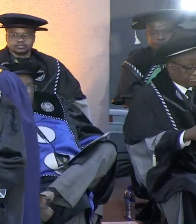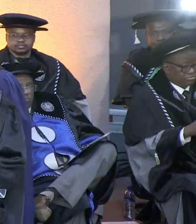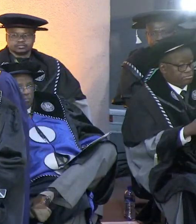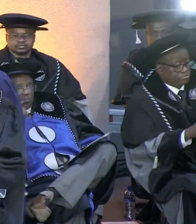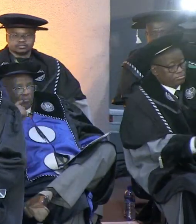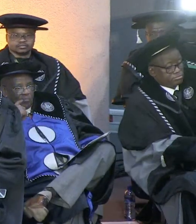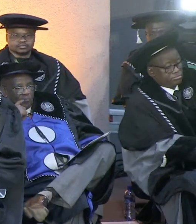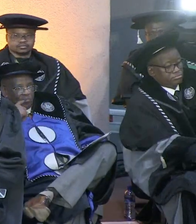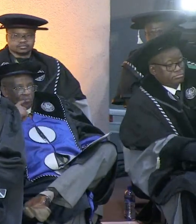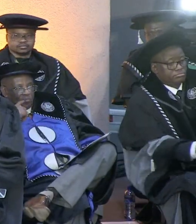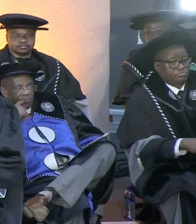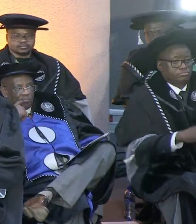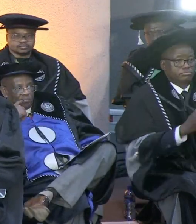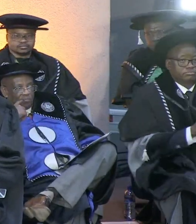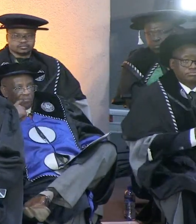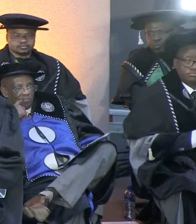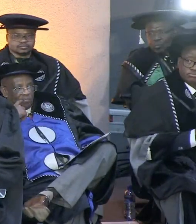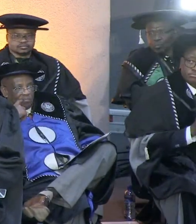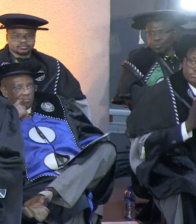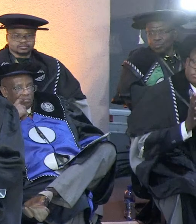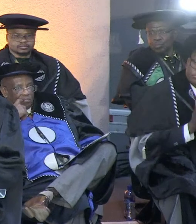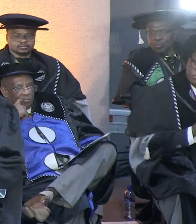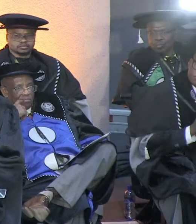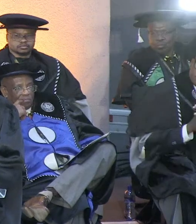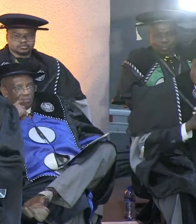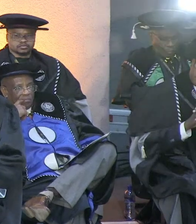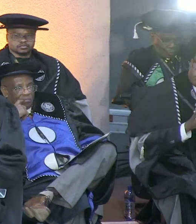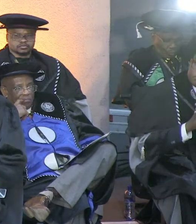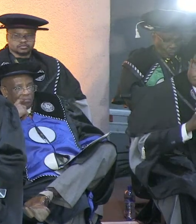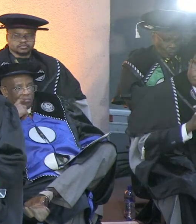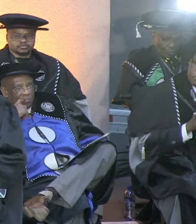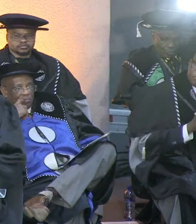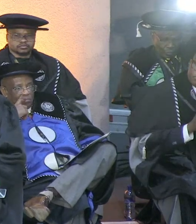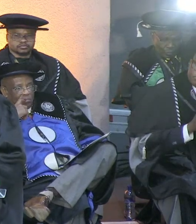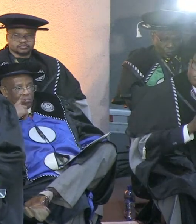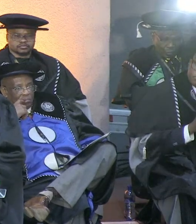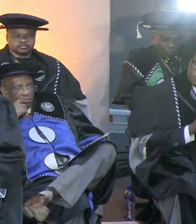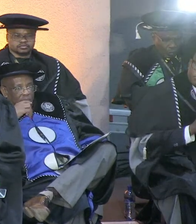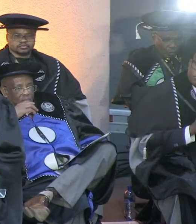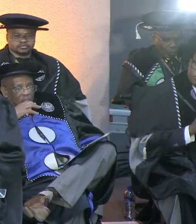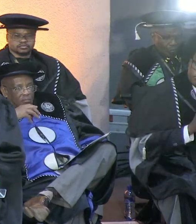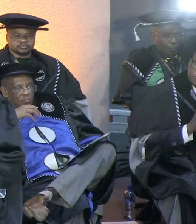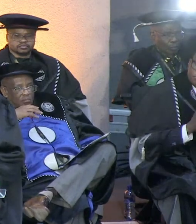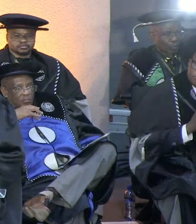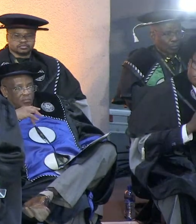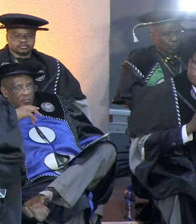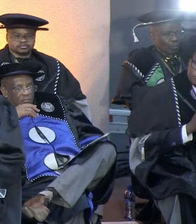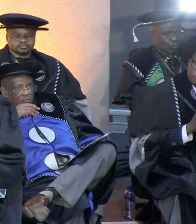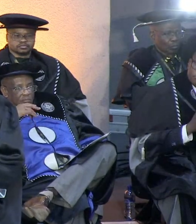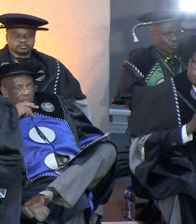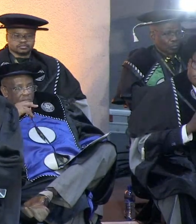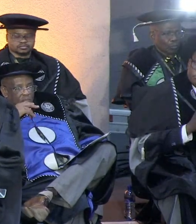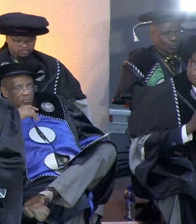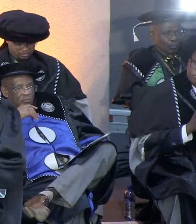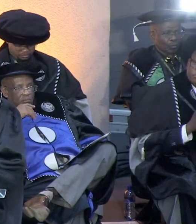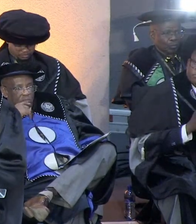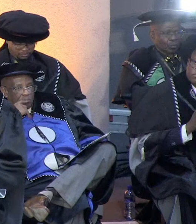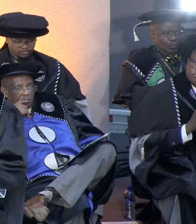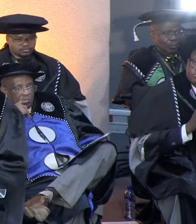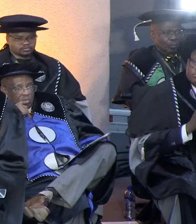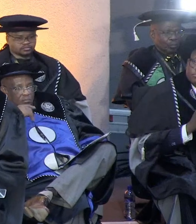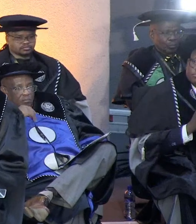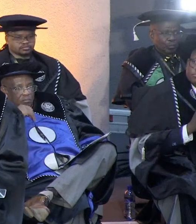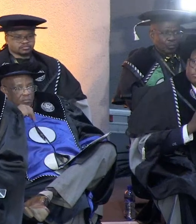beautiful, will emerge battered and beautiful. When day comes, we step out the shade, aflame